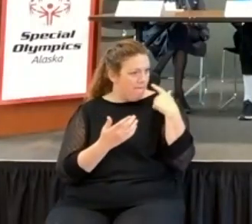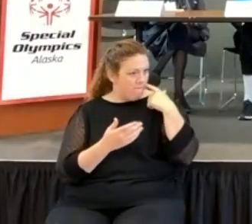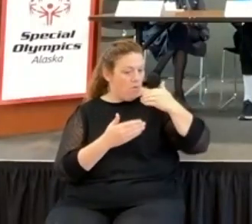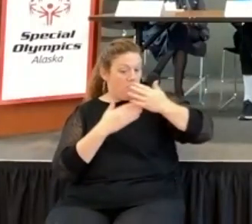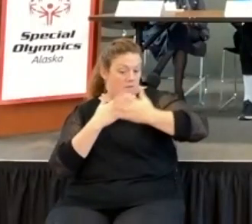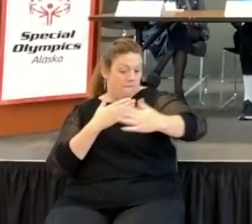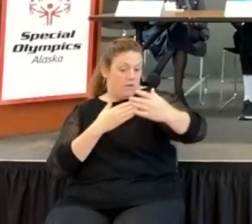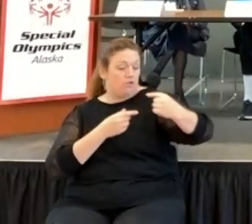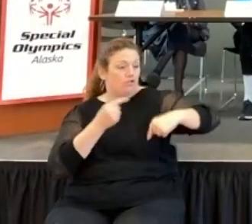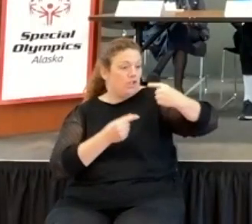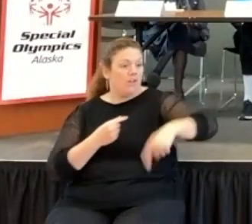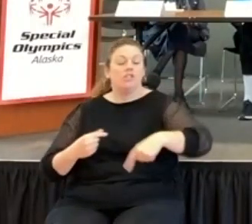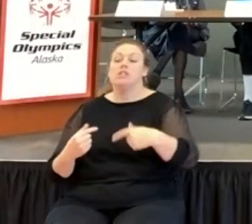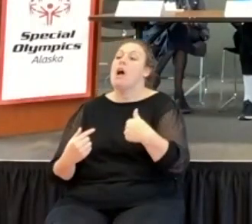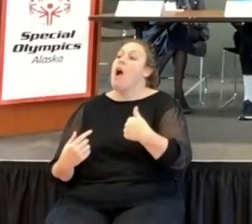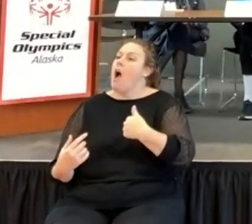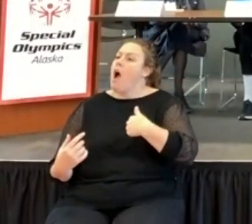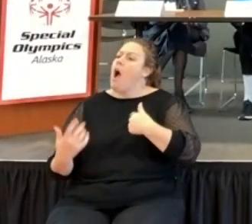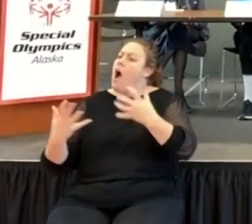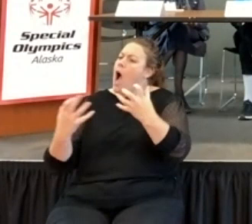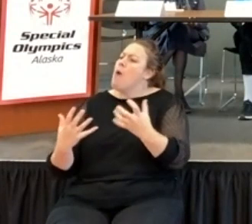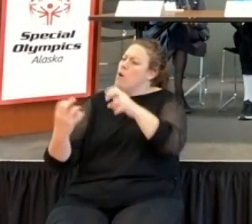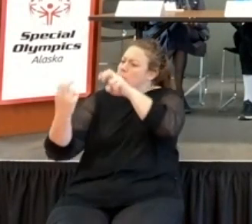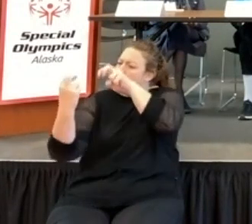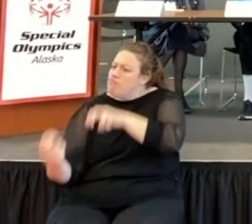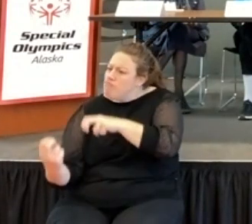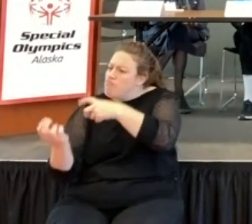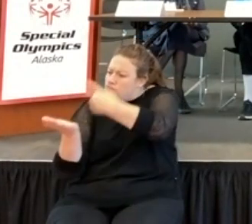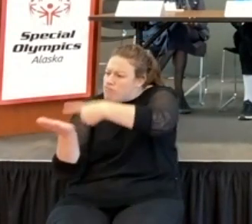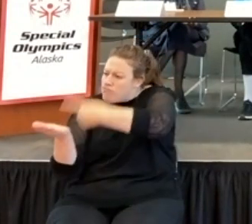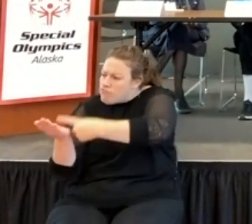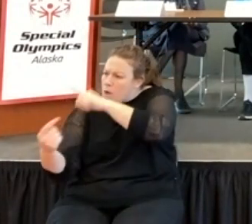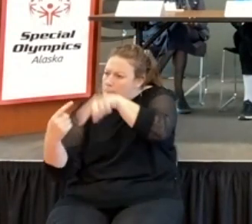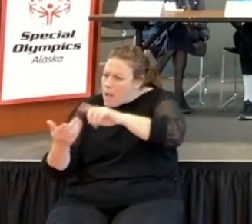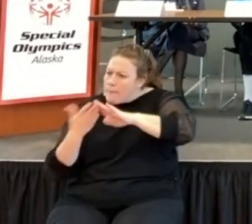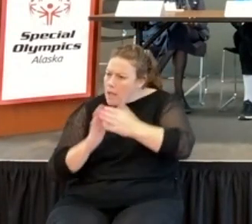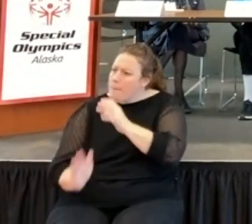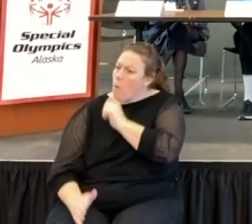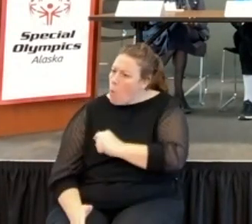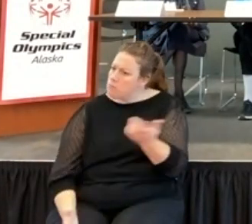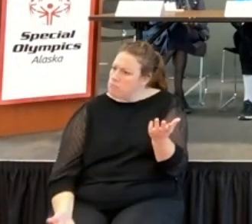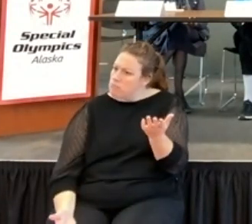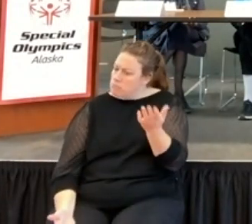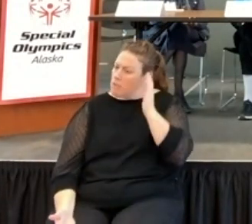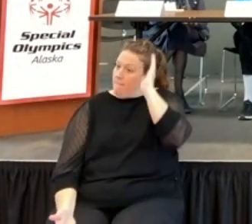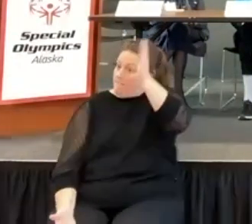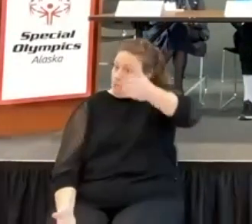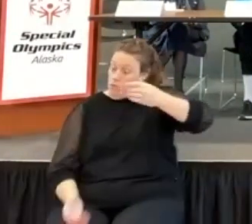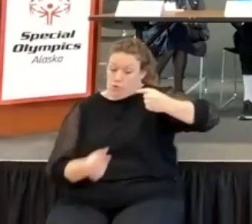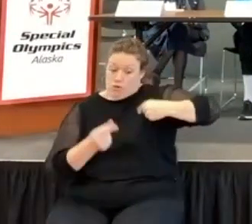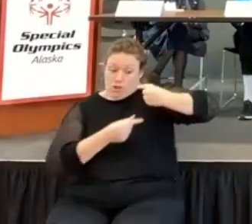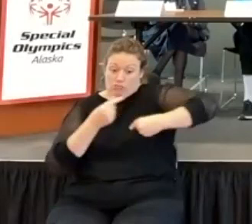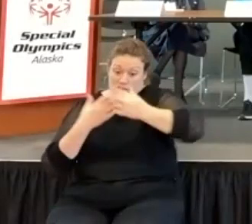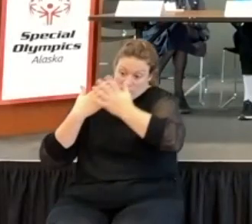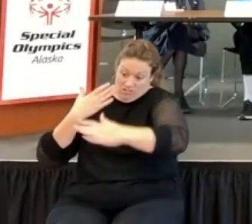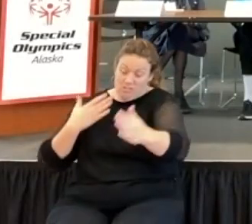well is I would like to sit down and talk to future generations about getting older. Because so many of our younger people, if you look out